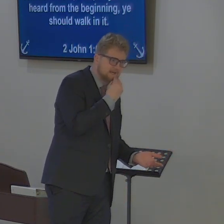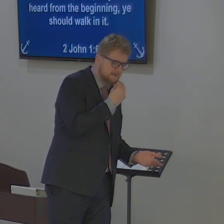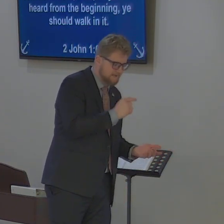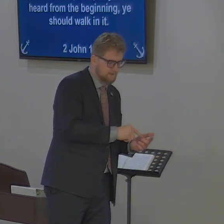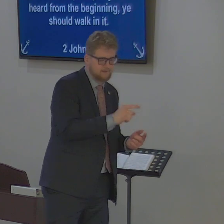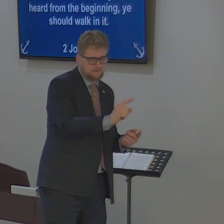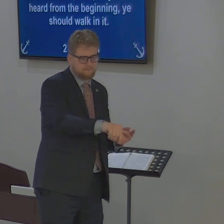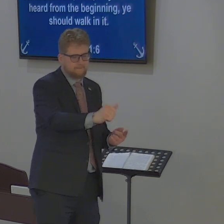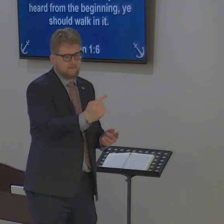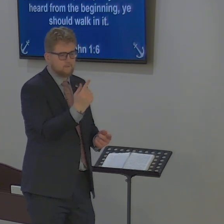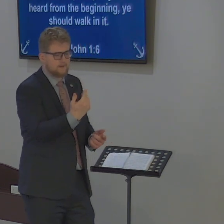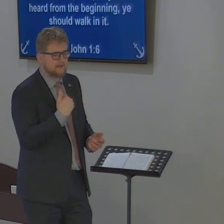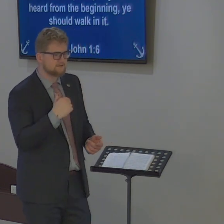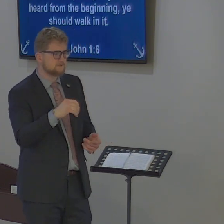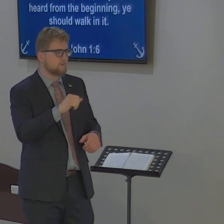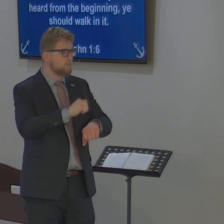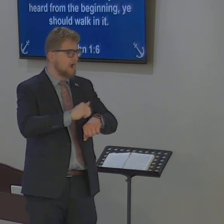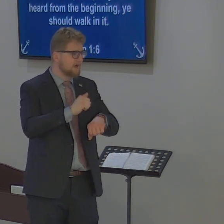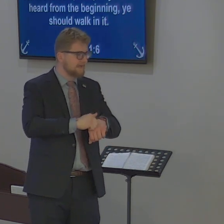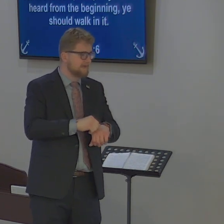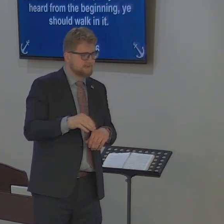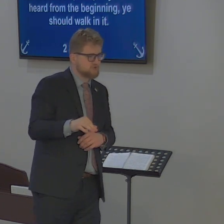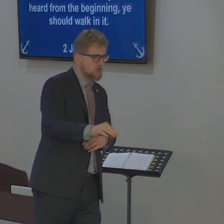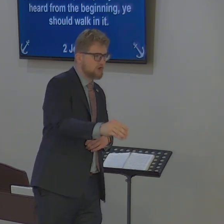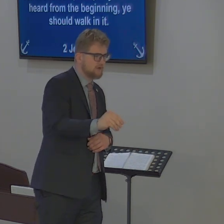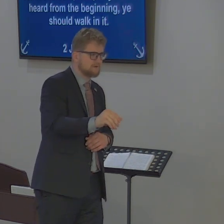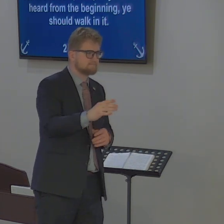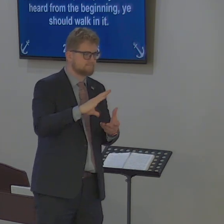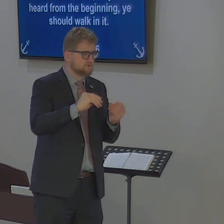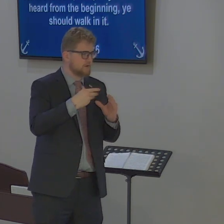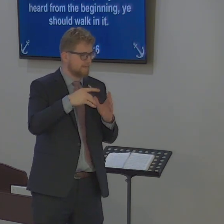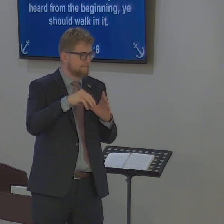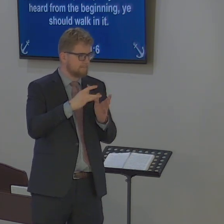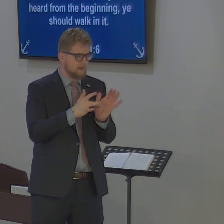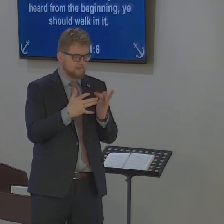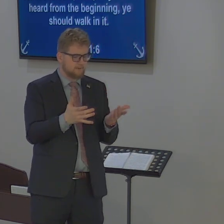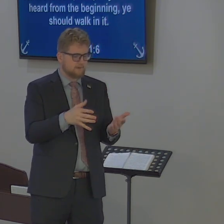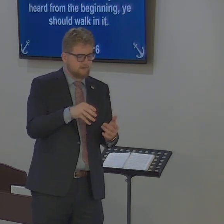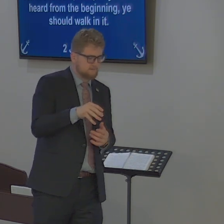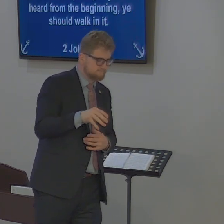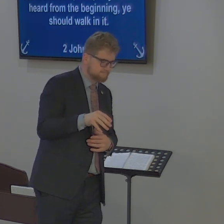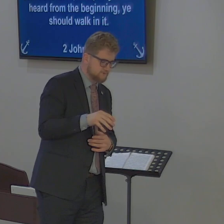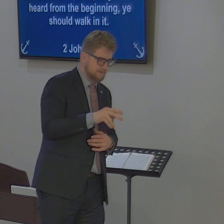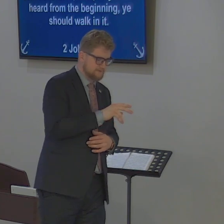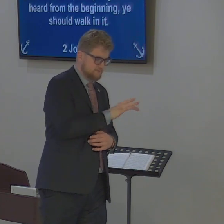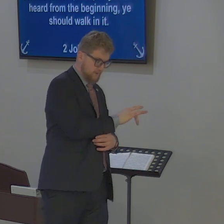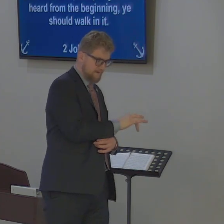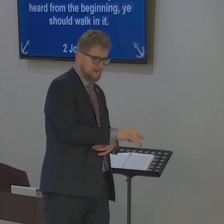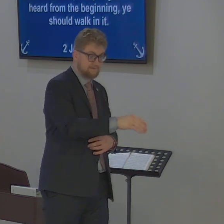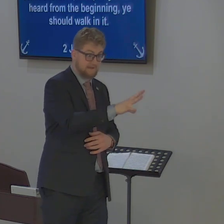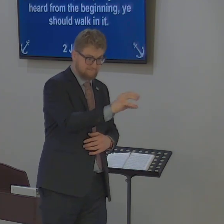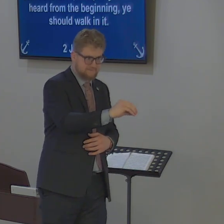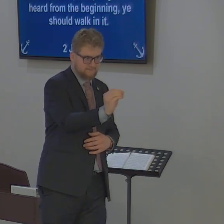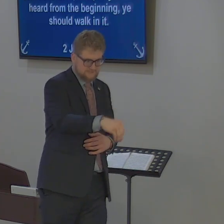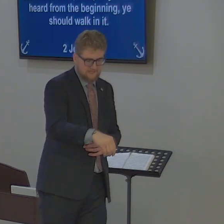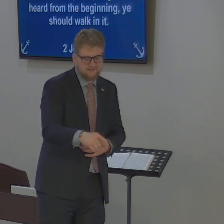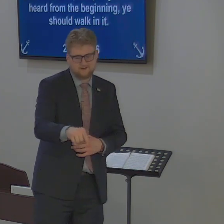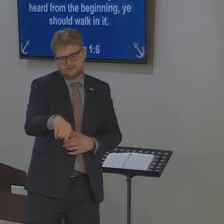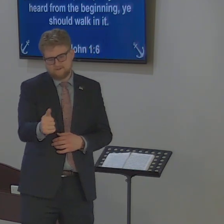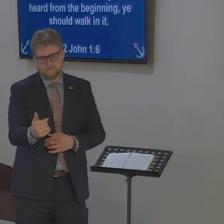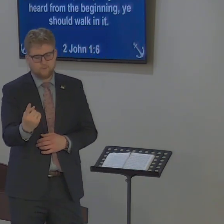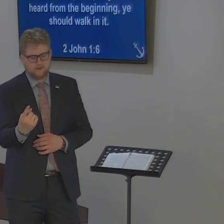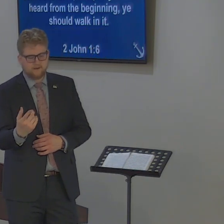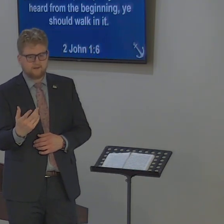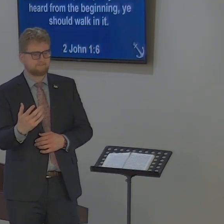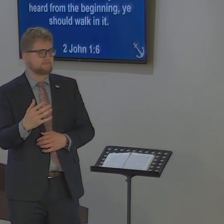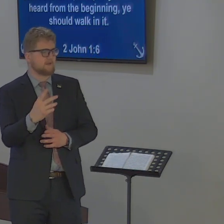75% of when the Word of God is preached. And I can't help but think of the deception that we fall into by thinking, oh, the world's more important, we let it take